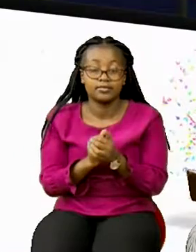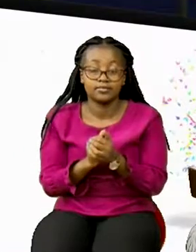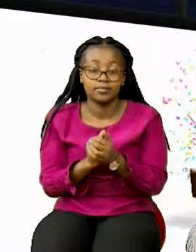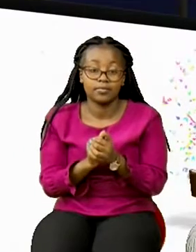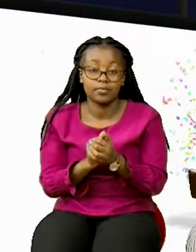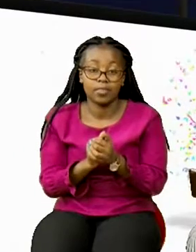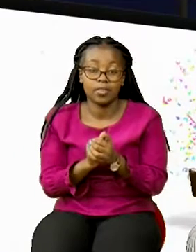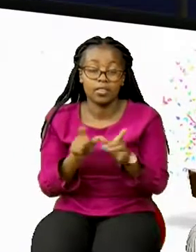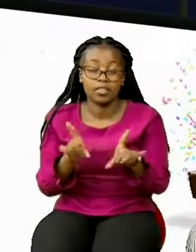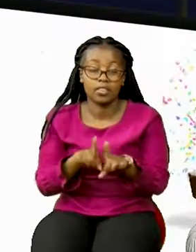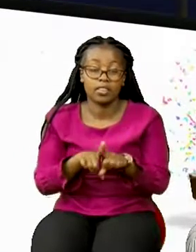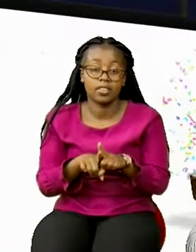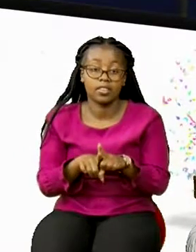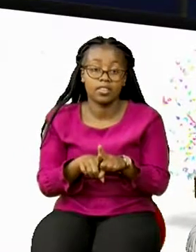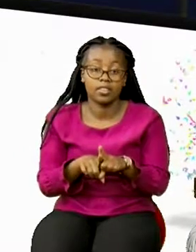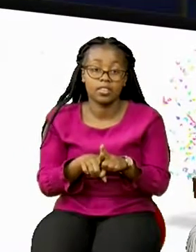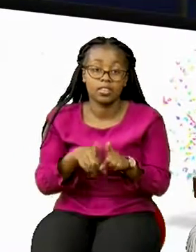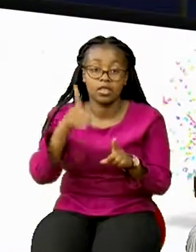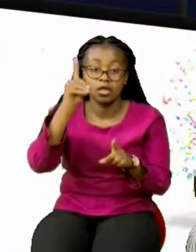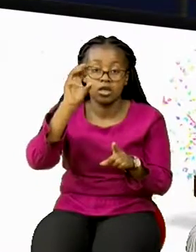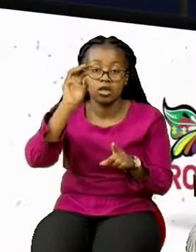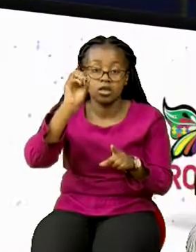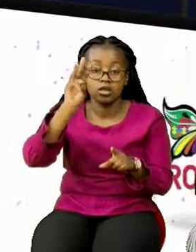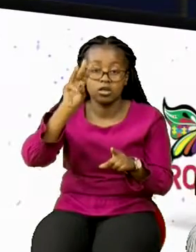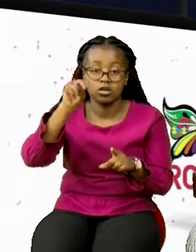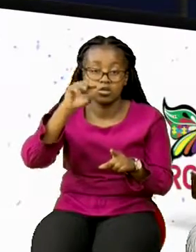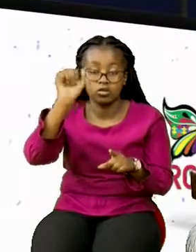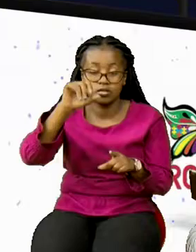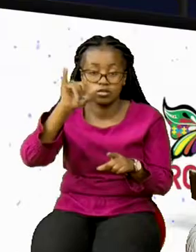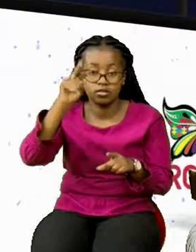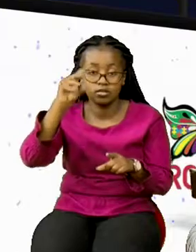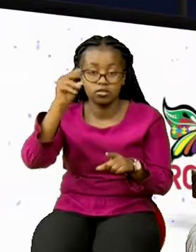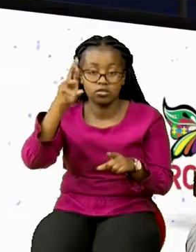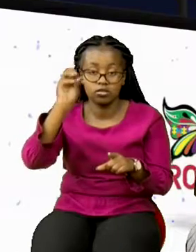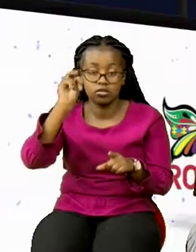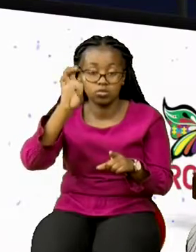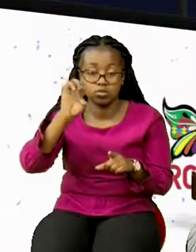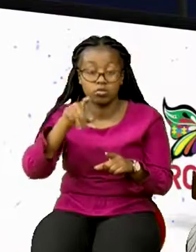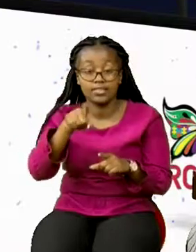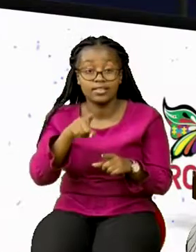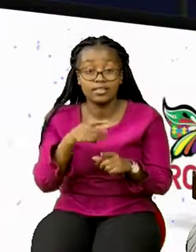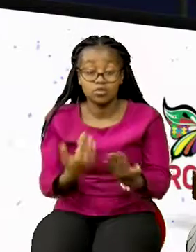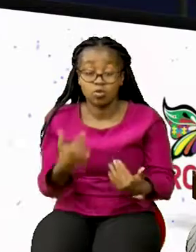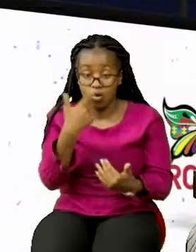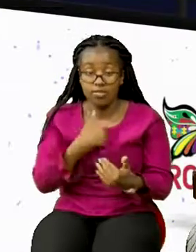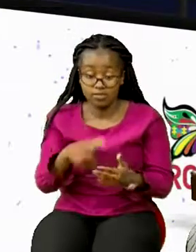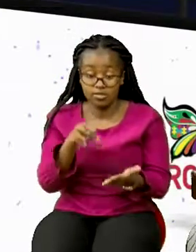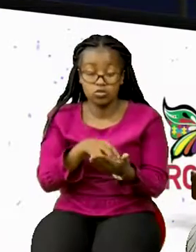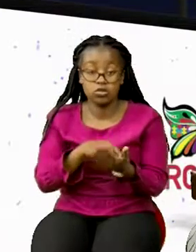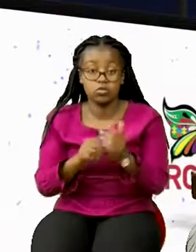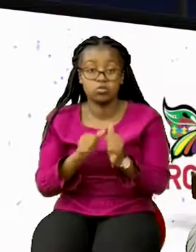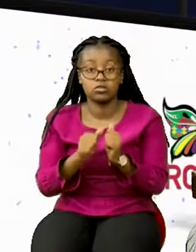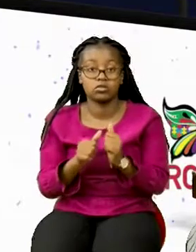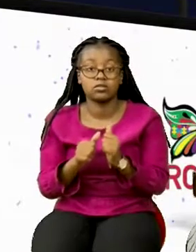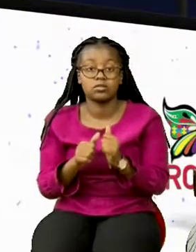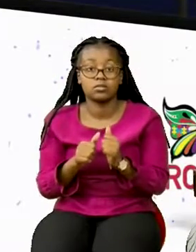disorder, and Down syndrome, that normally you will find children who have these other neurodiverse conditions that actually